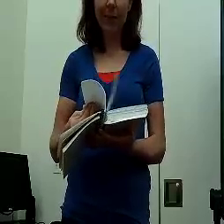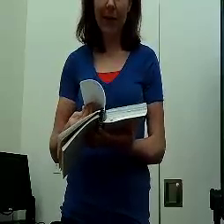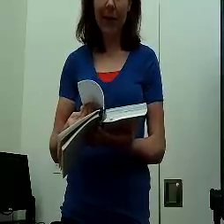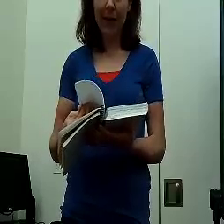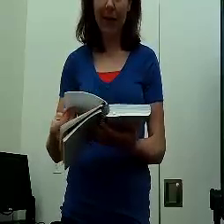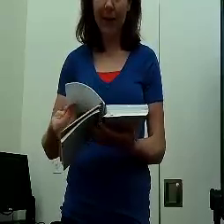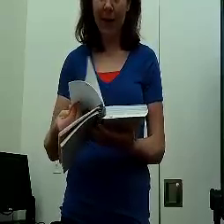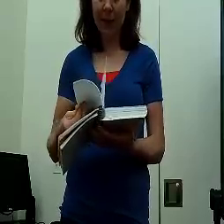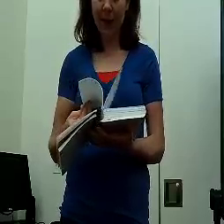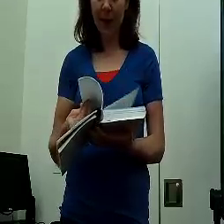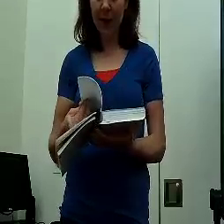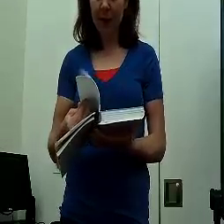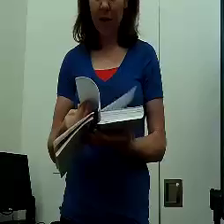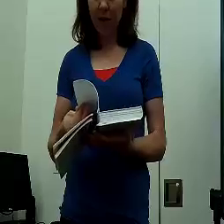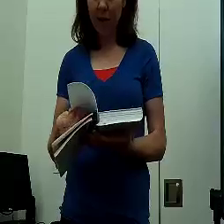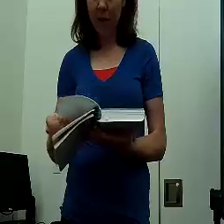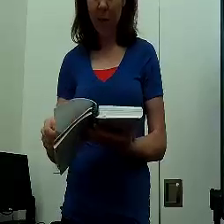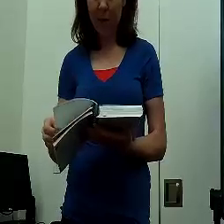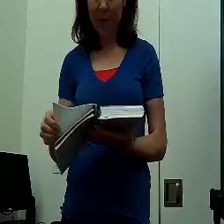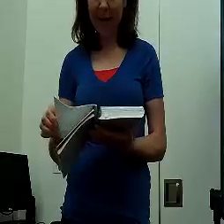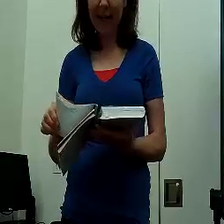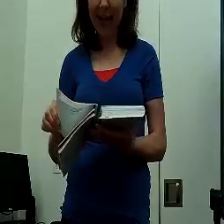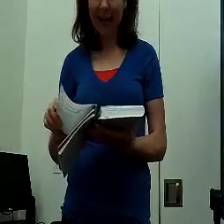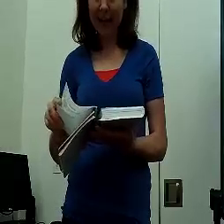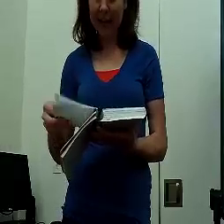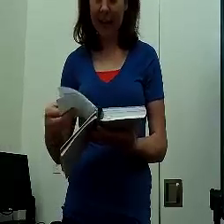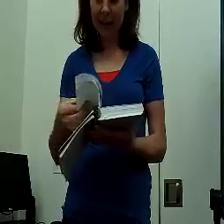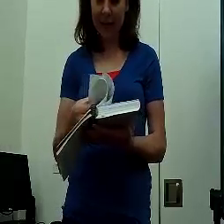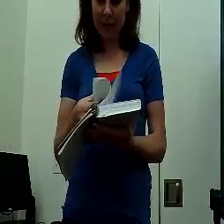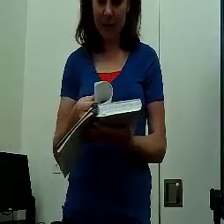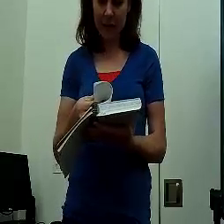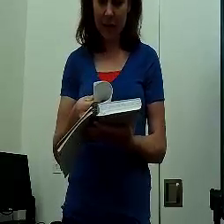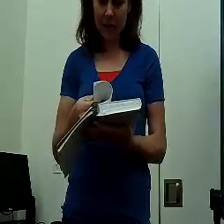be the head of the family, would be my guess.